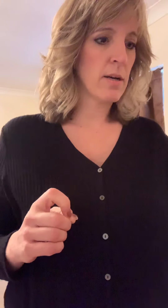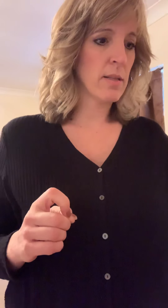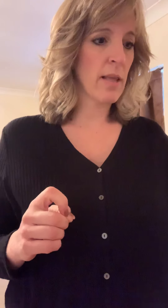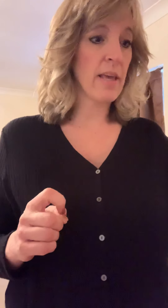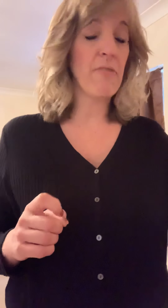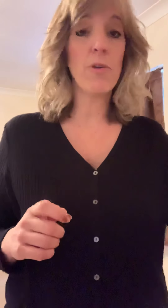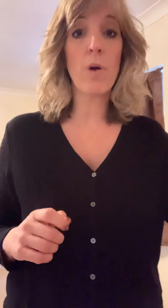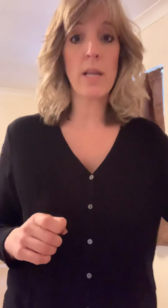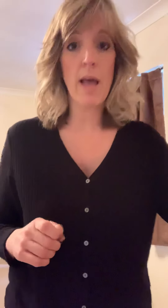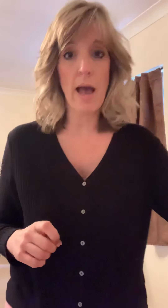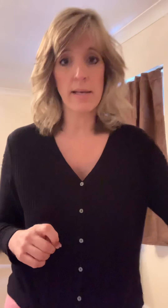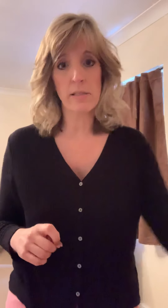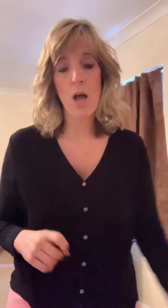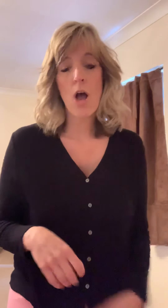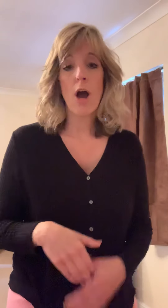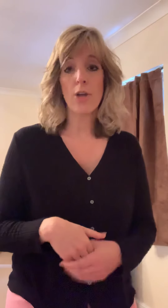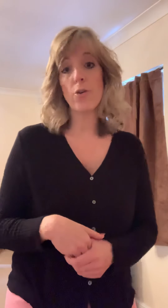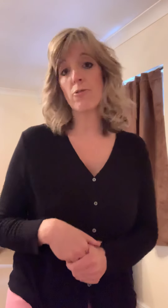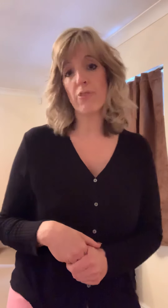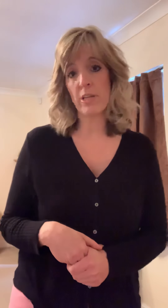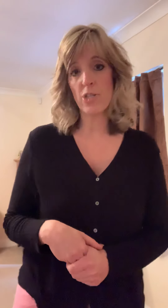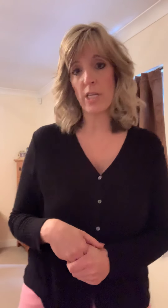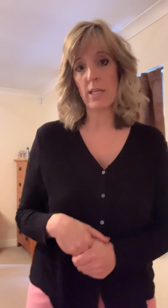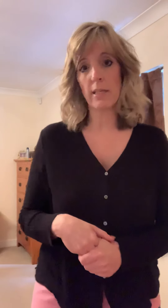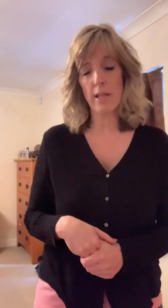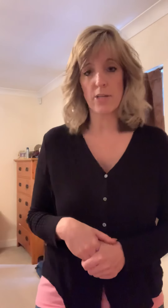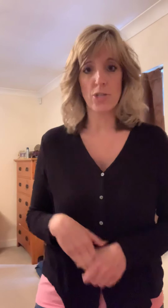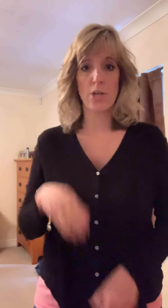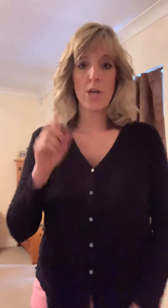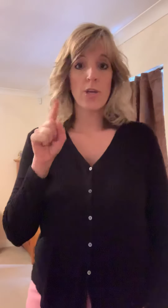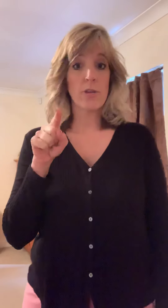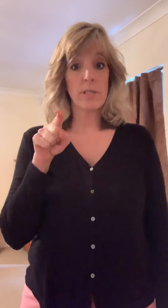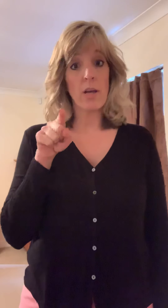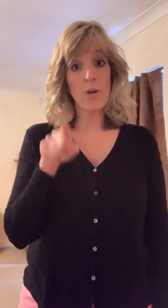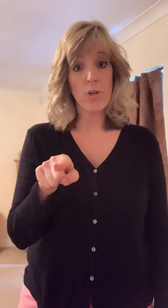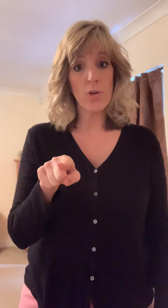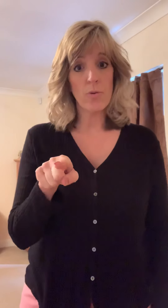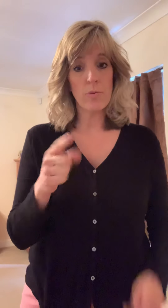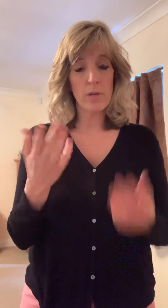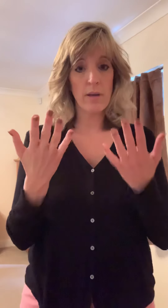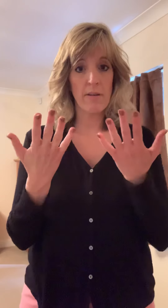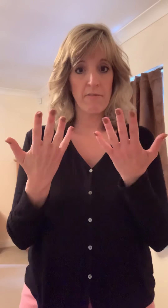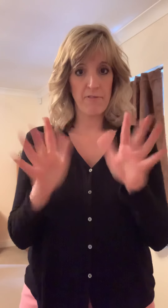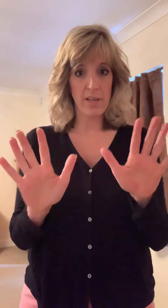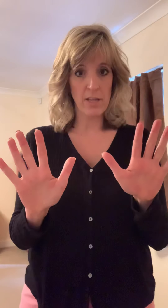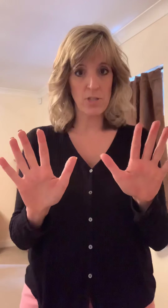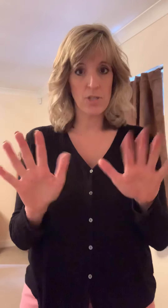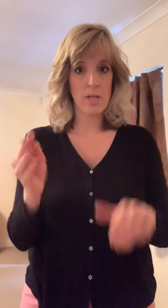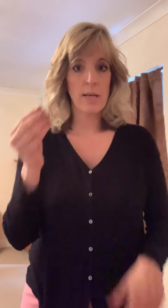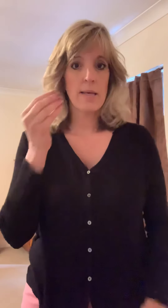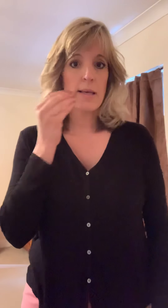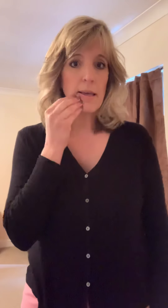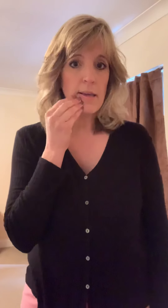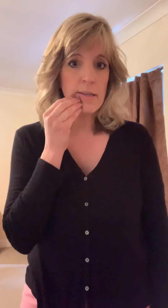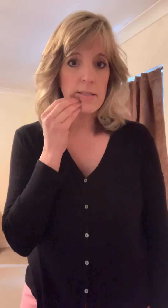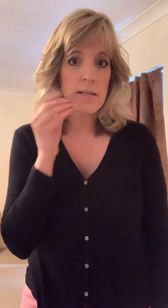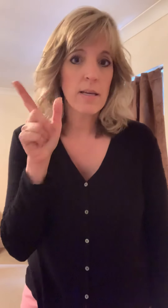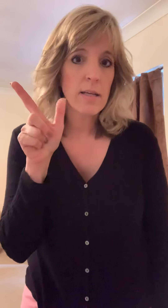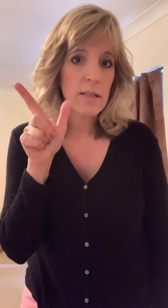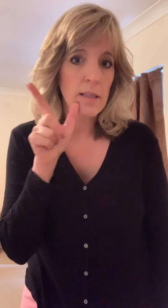Like if you wanted to ask, are you finished eating lunch? You could say, are you finished eat